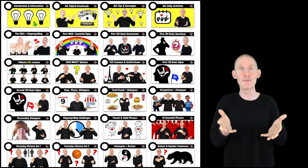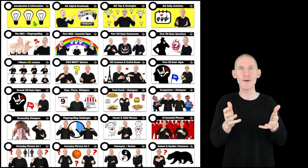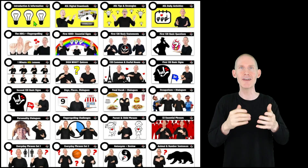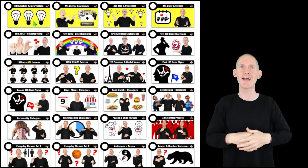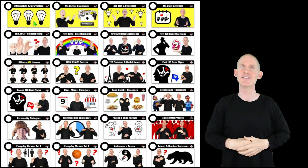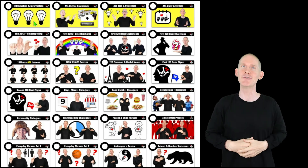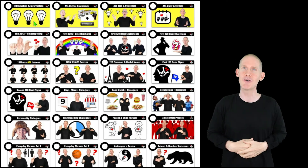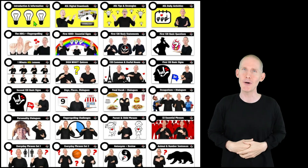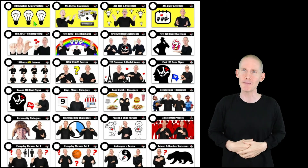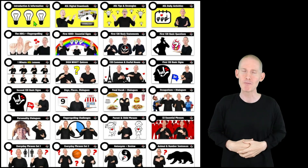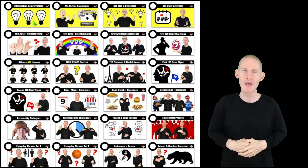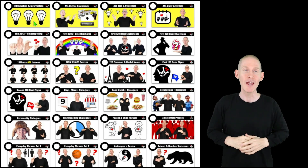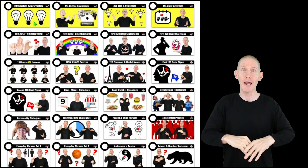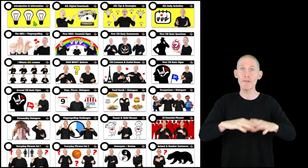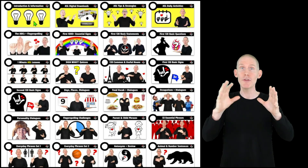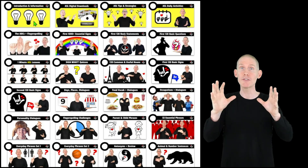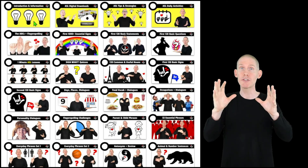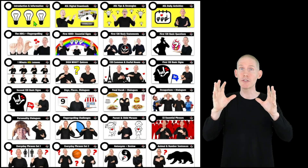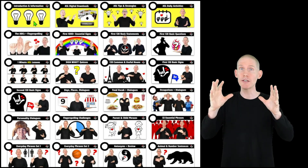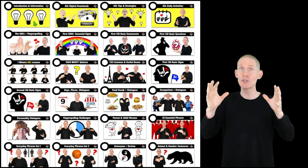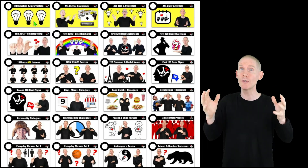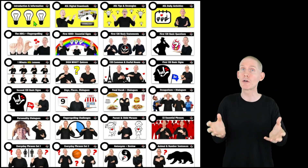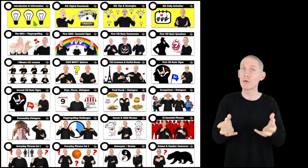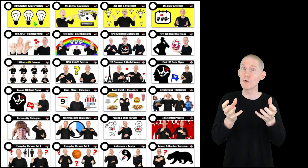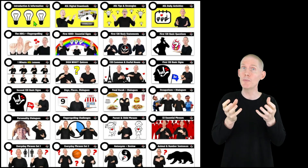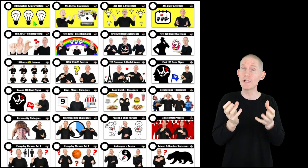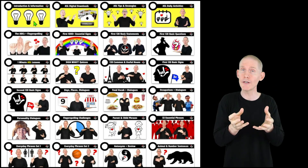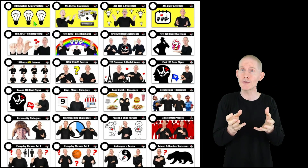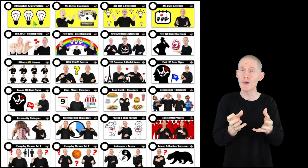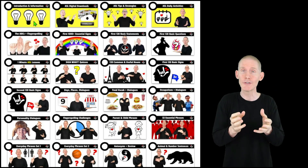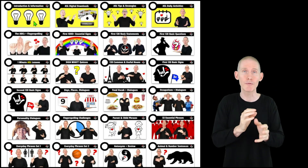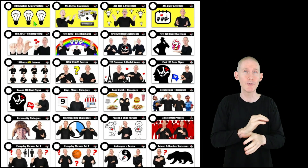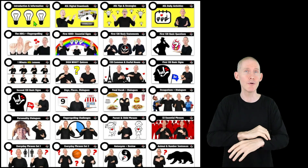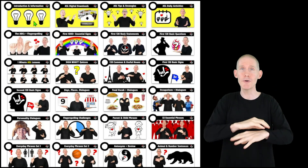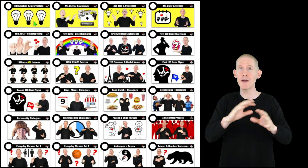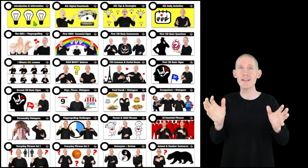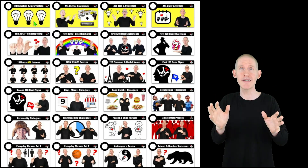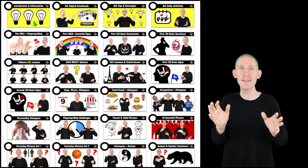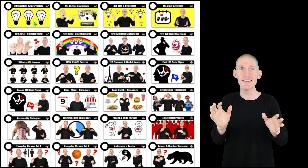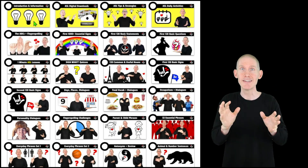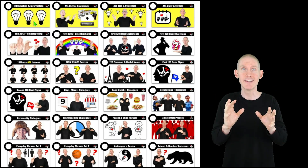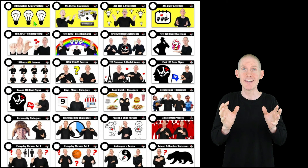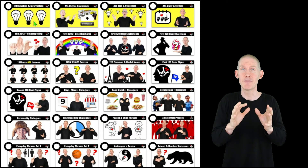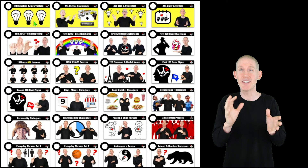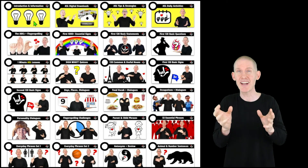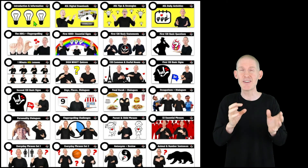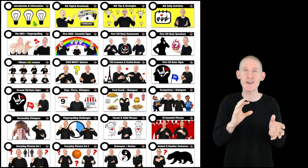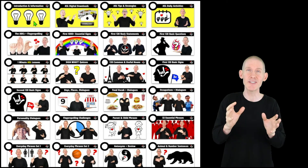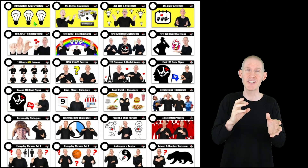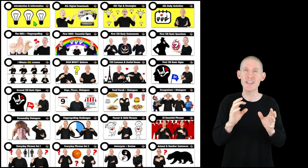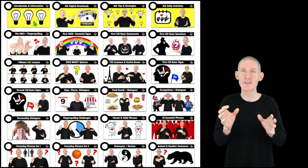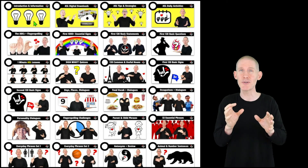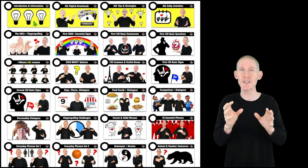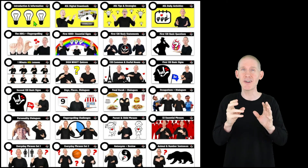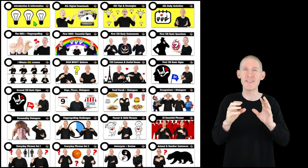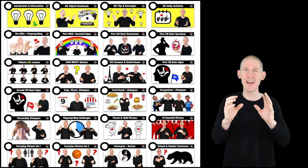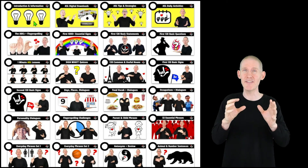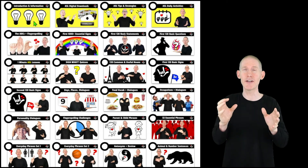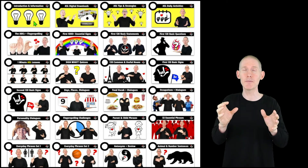fun as you go. Everything is designed to include beginners, so if you don't know anything, you've been kind of nervous, you're not sure, I haven't done it